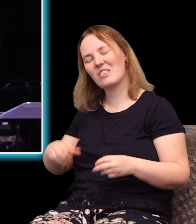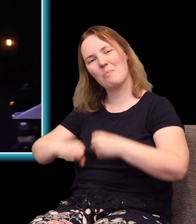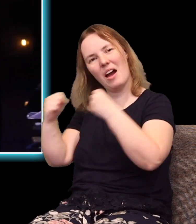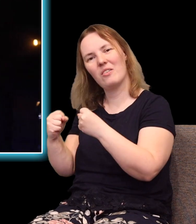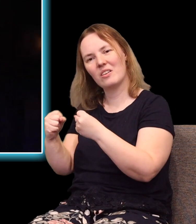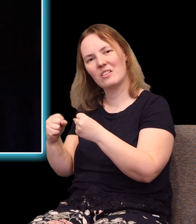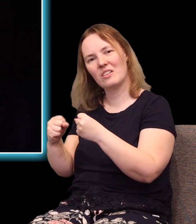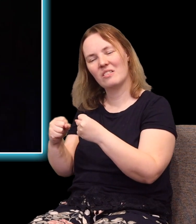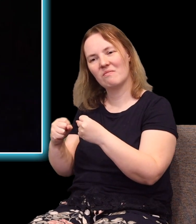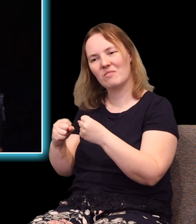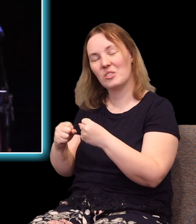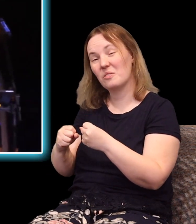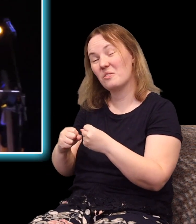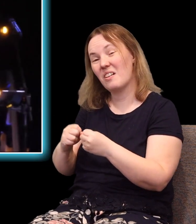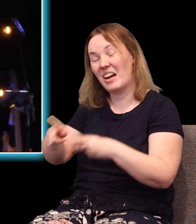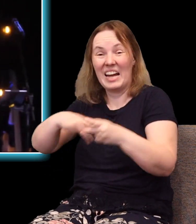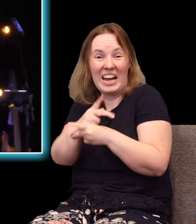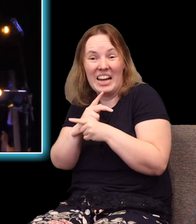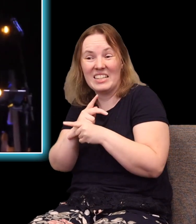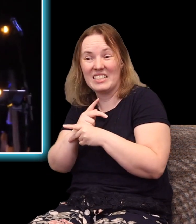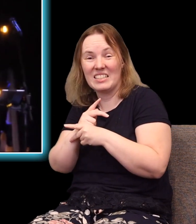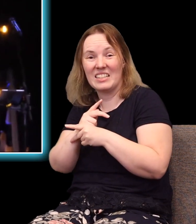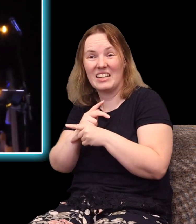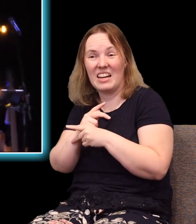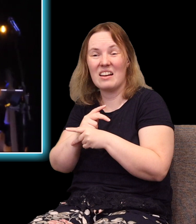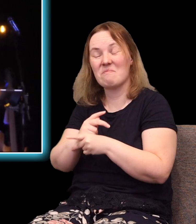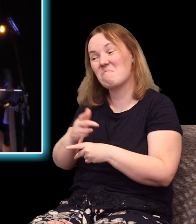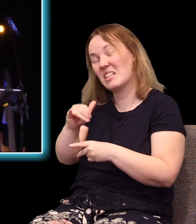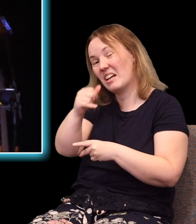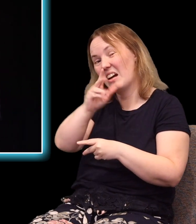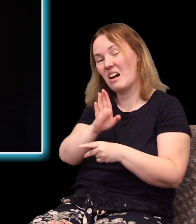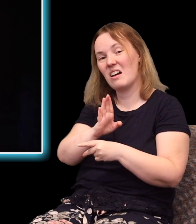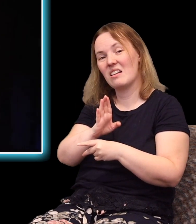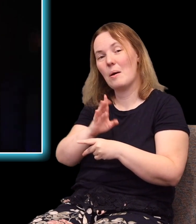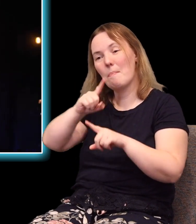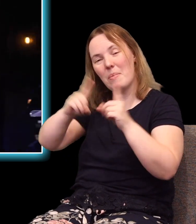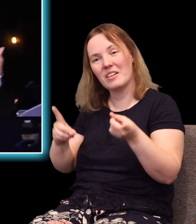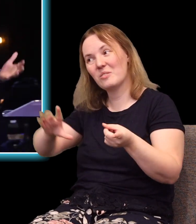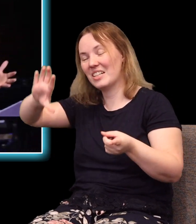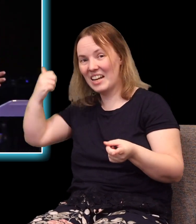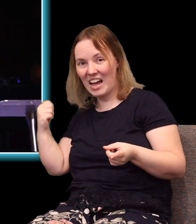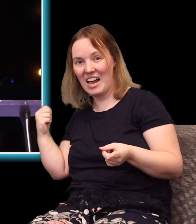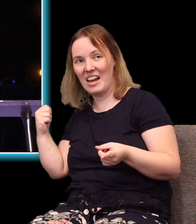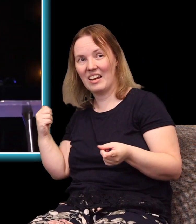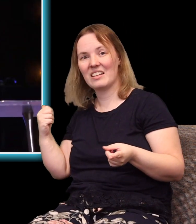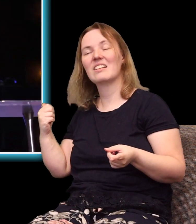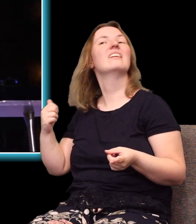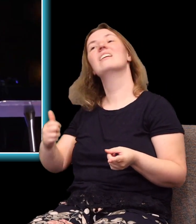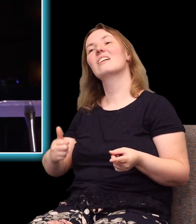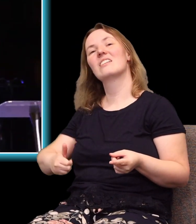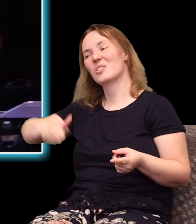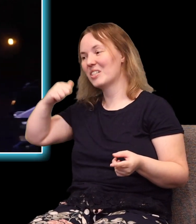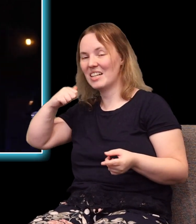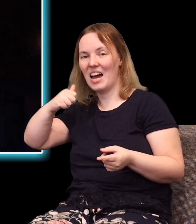the very power. You see, you have a form of godliness, but you deny the actual power, the person who could make you godly. Let me say that again. It's